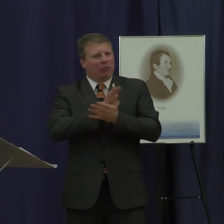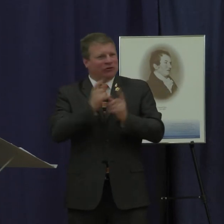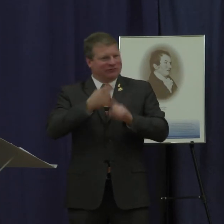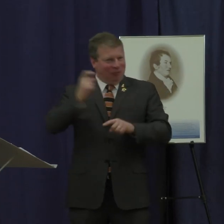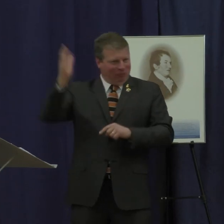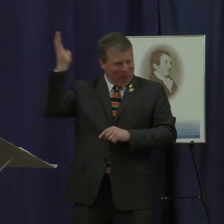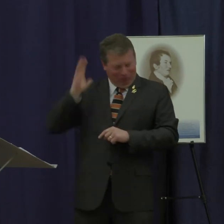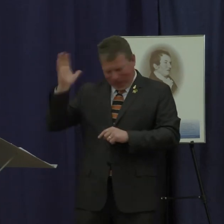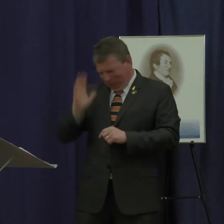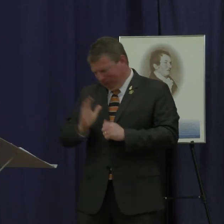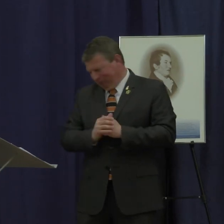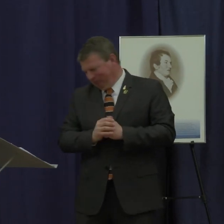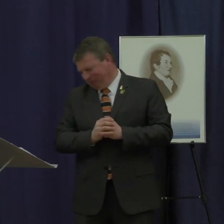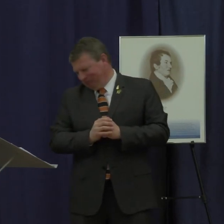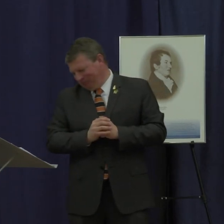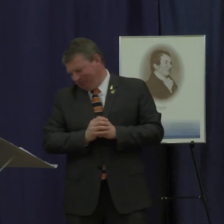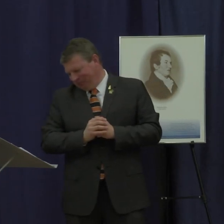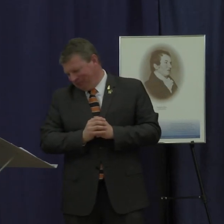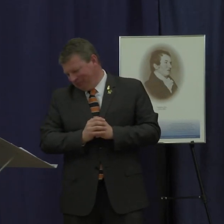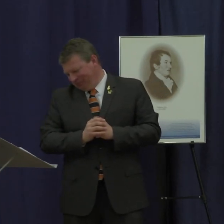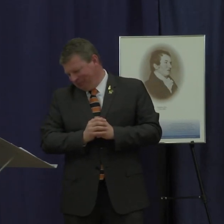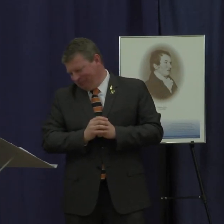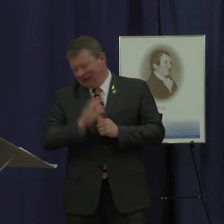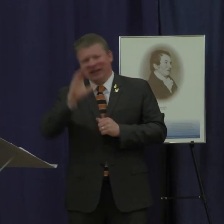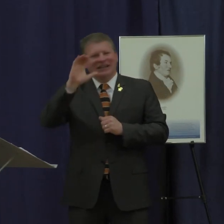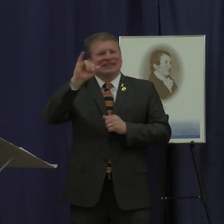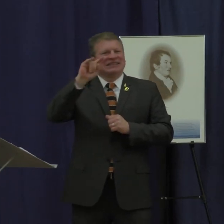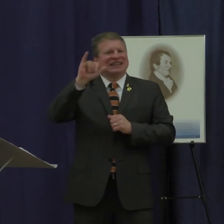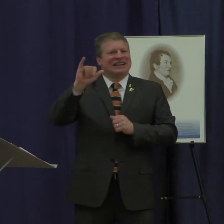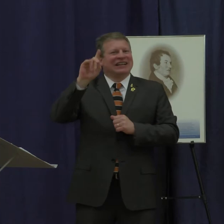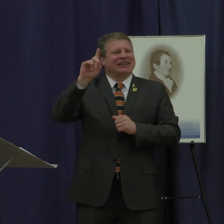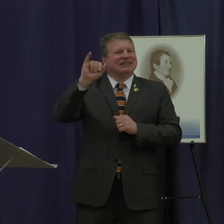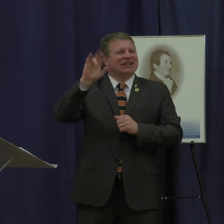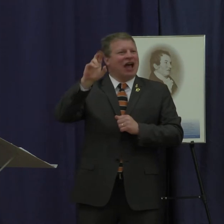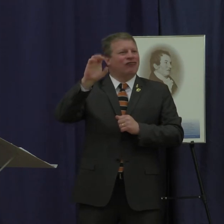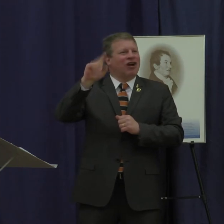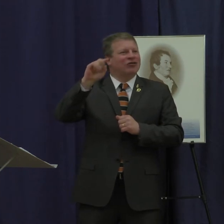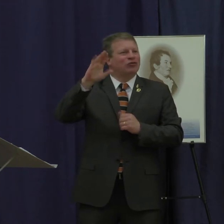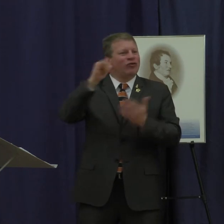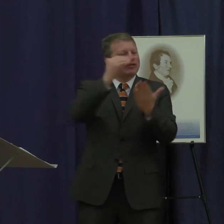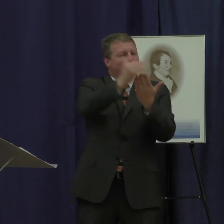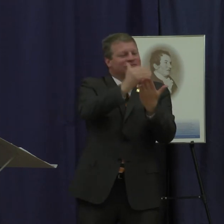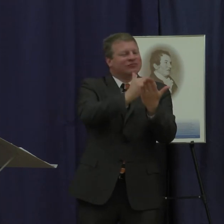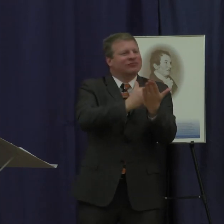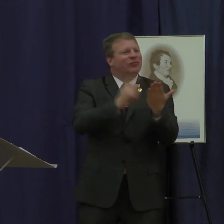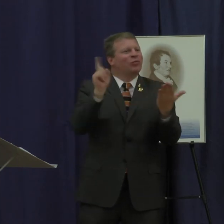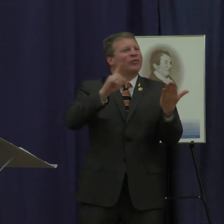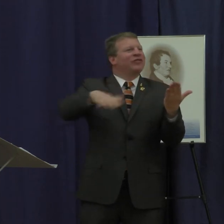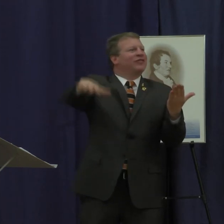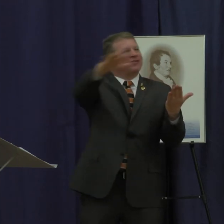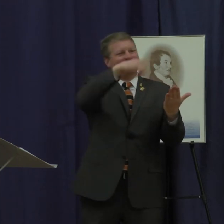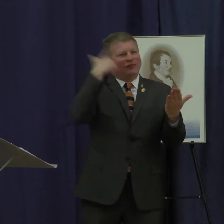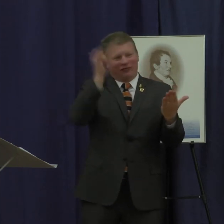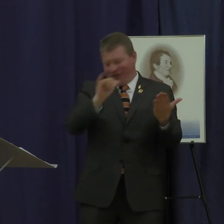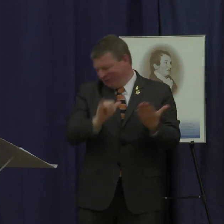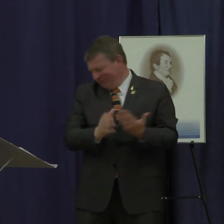containing old papers from the past, of the founding of the school, a city directory of